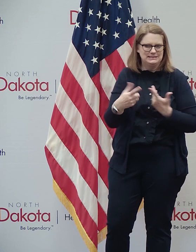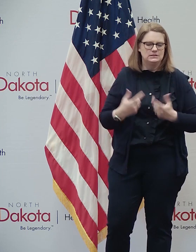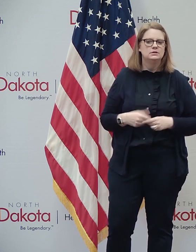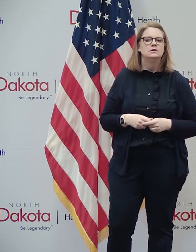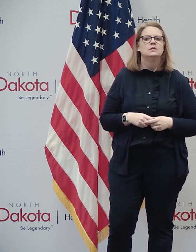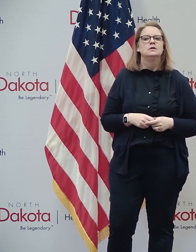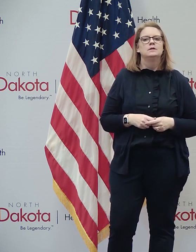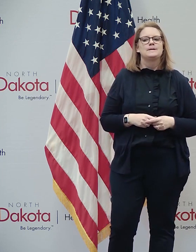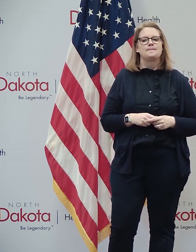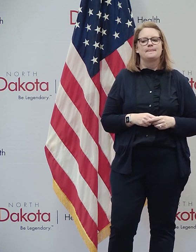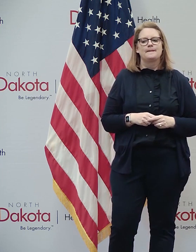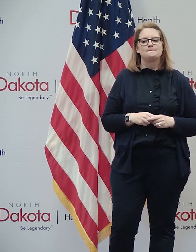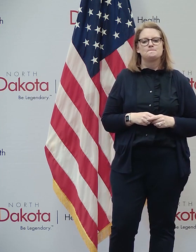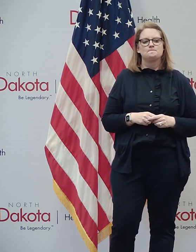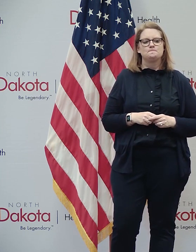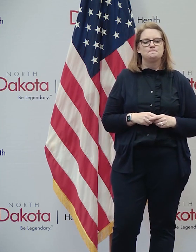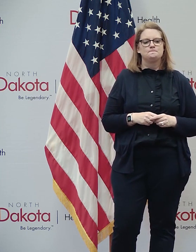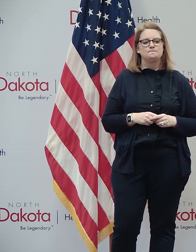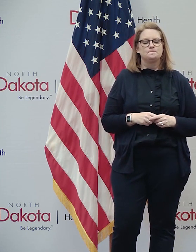average